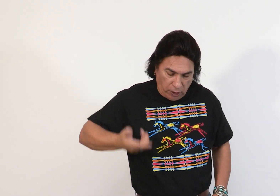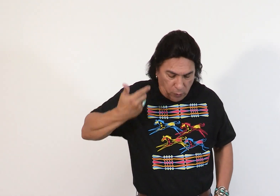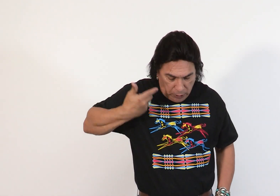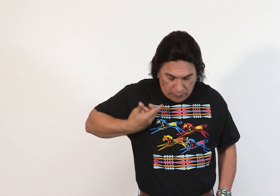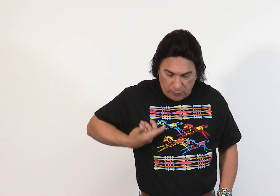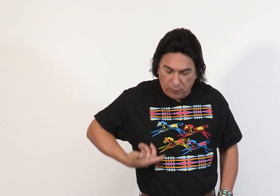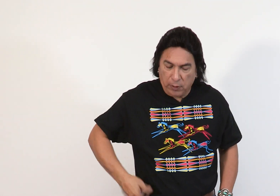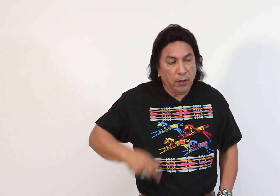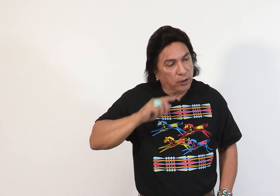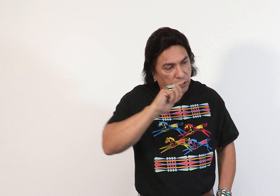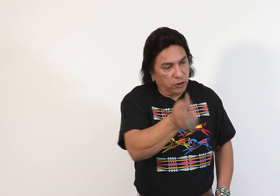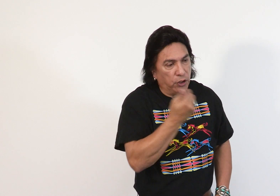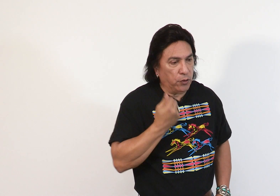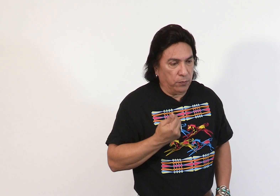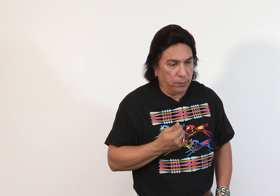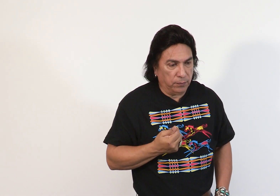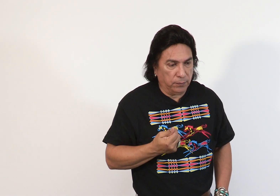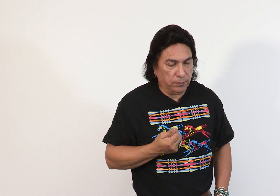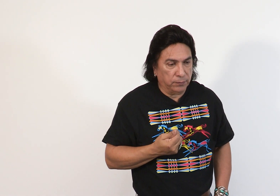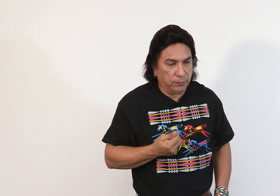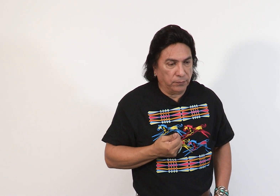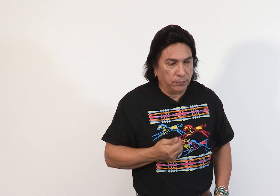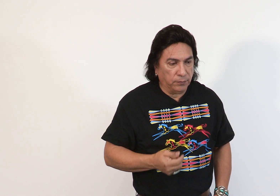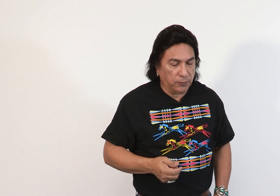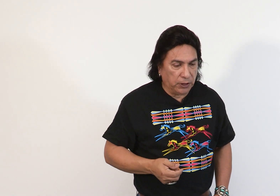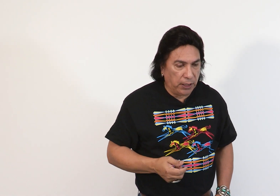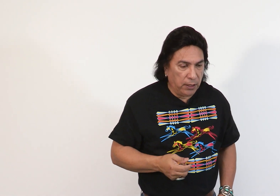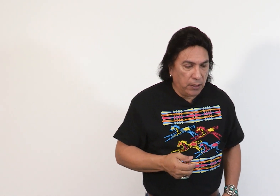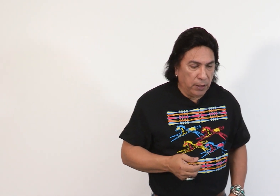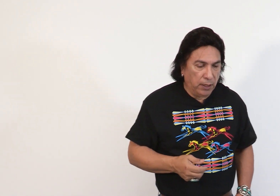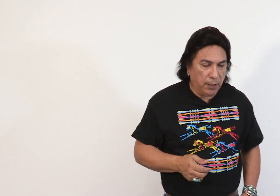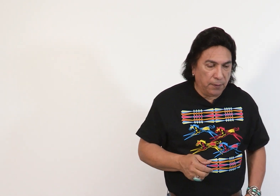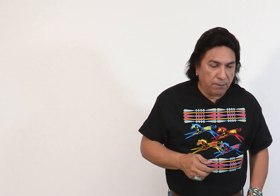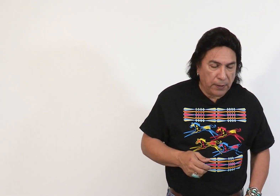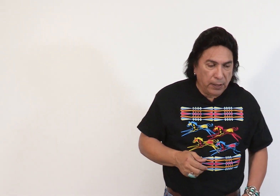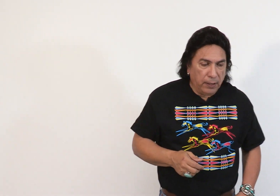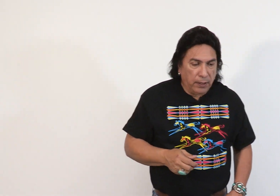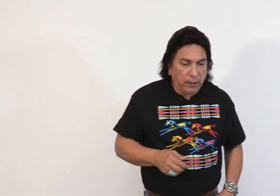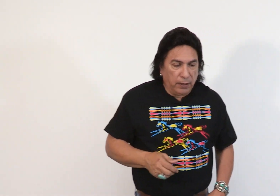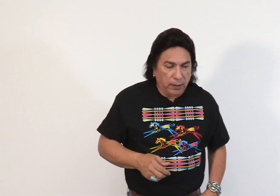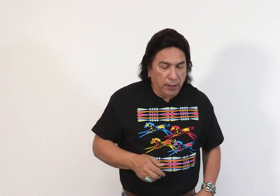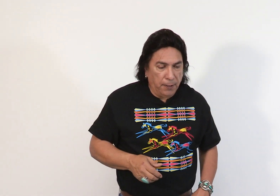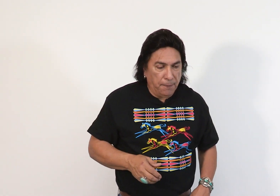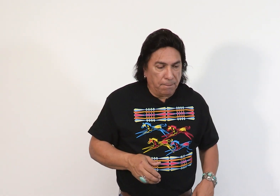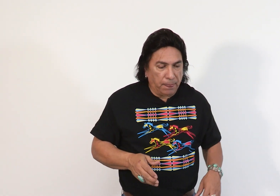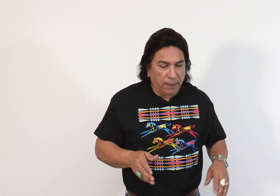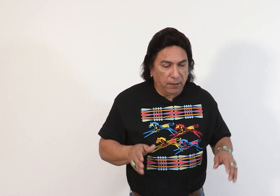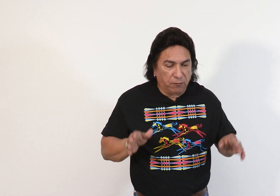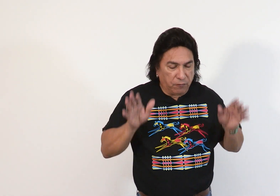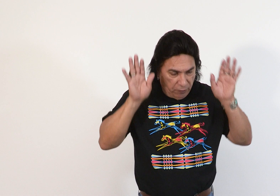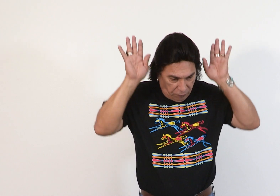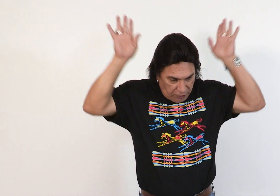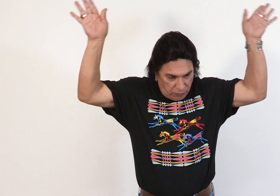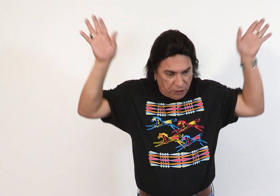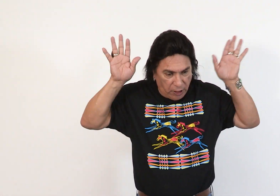clothing. It's new. See? the feathers that I